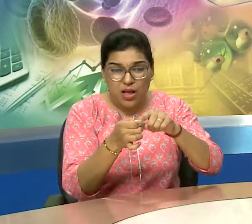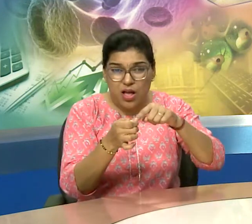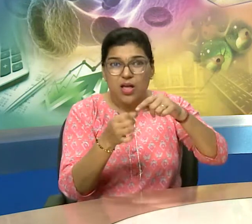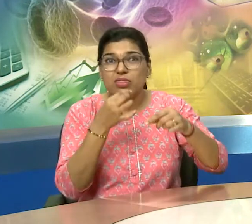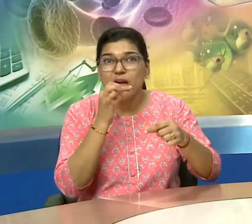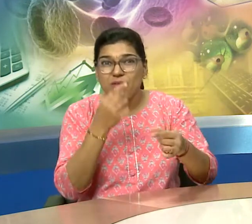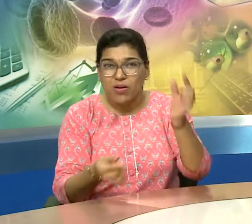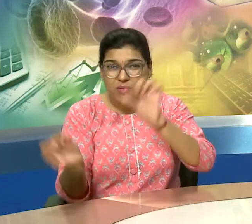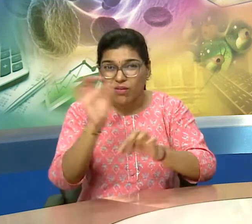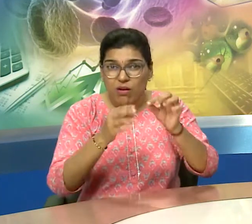are on the earth.